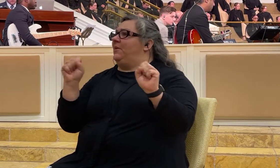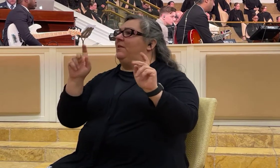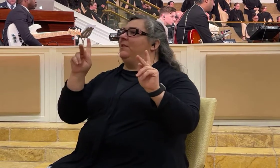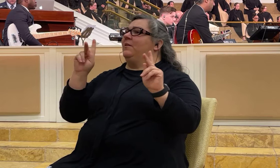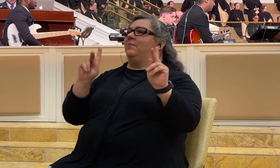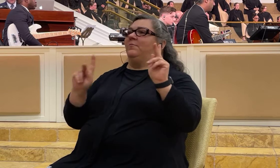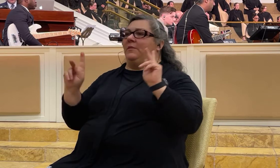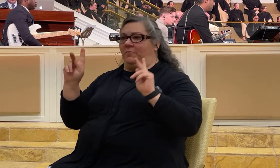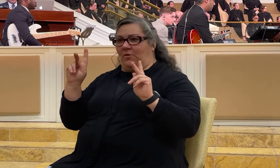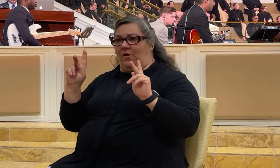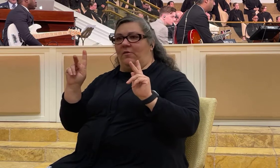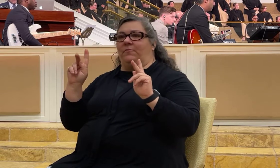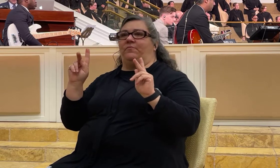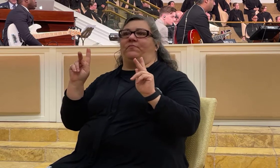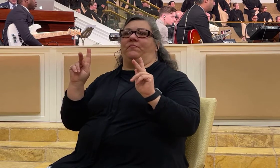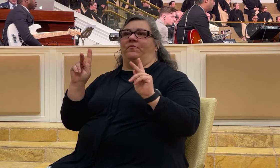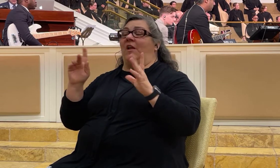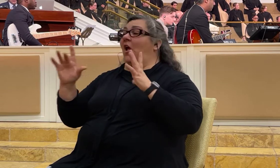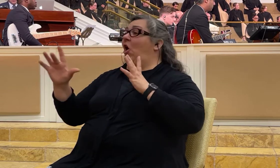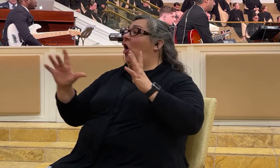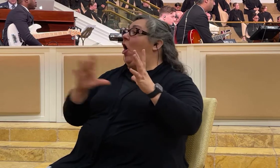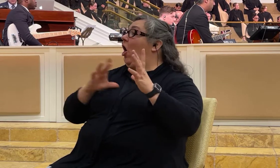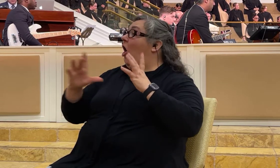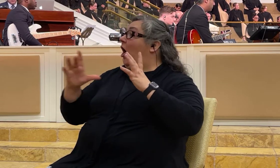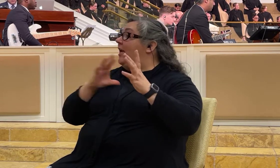People are Hollywood